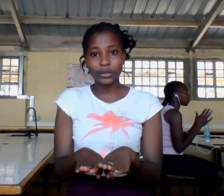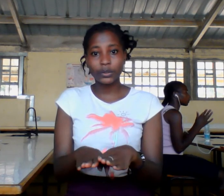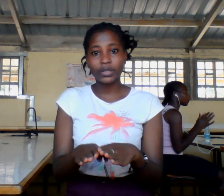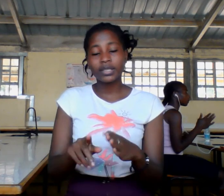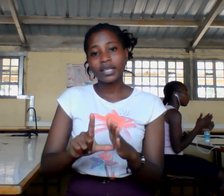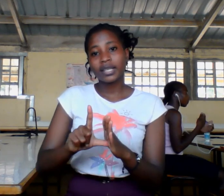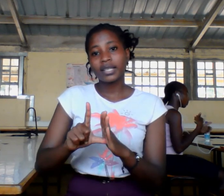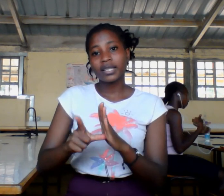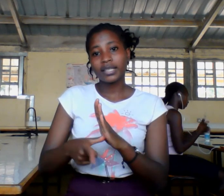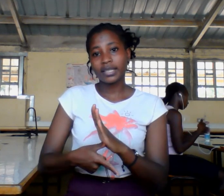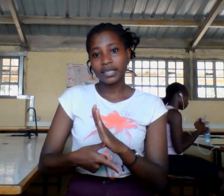Hyena